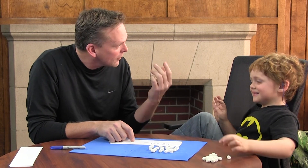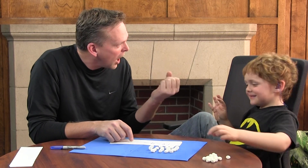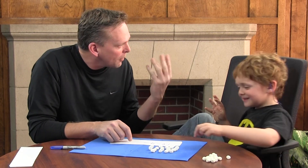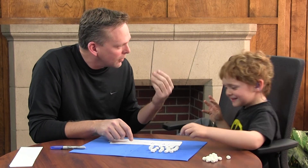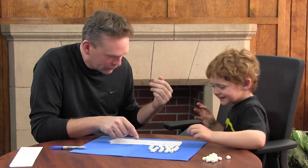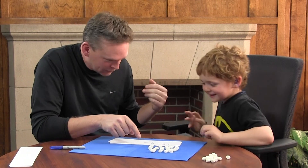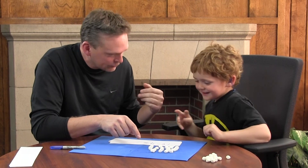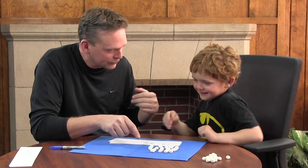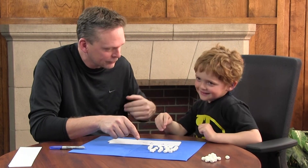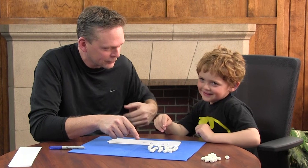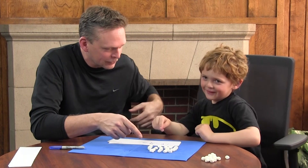Four. right.